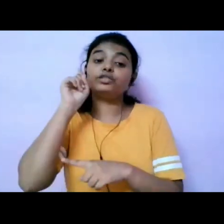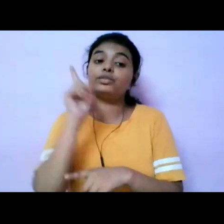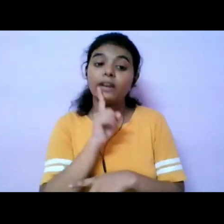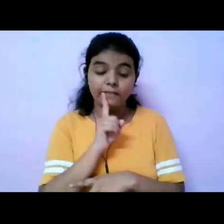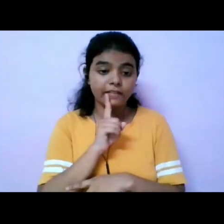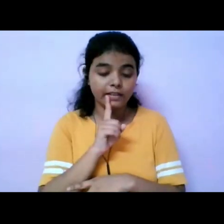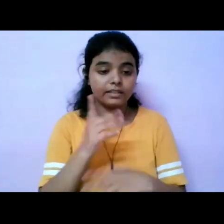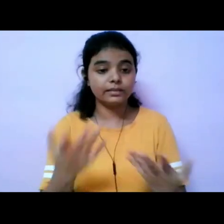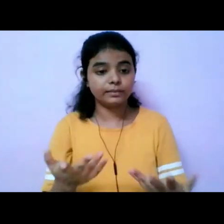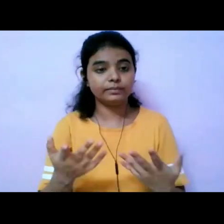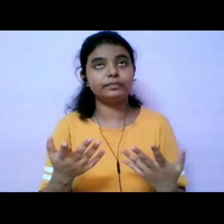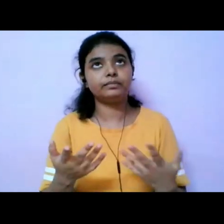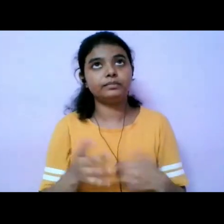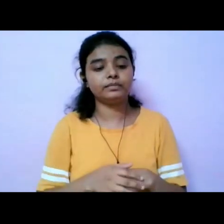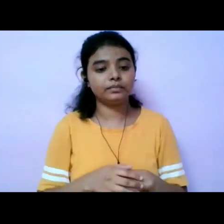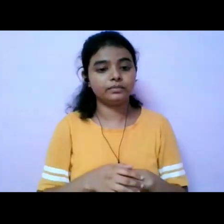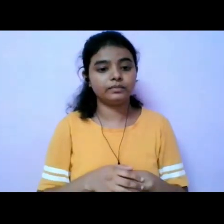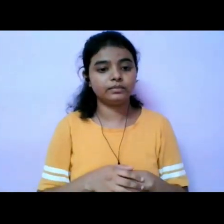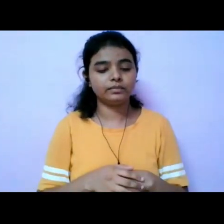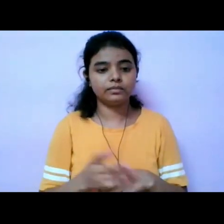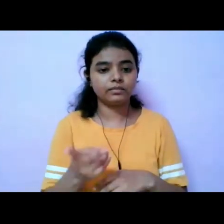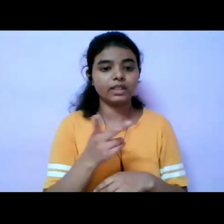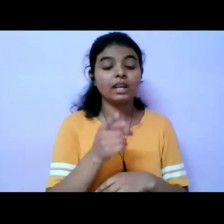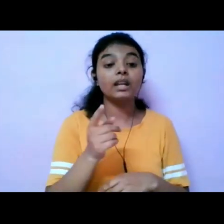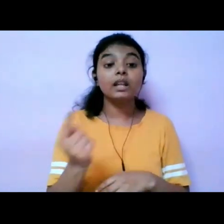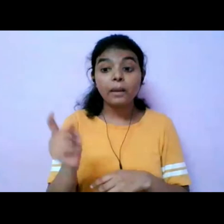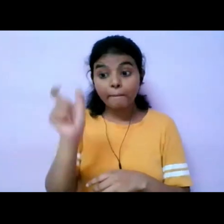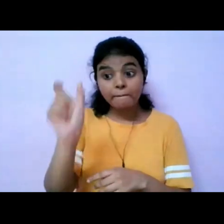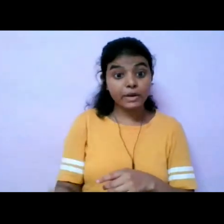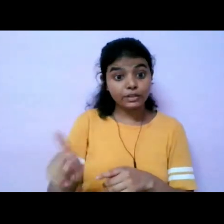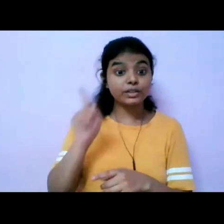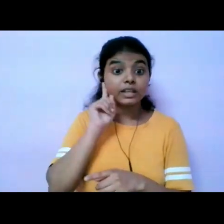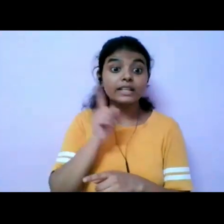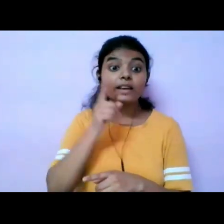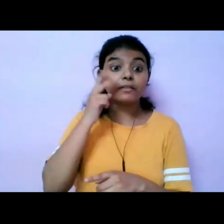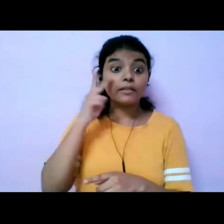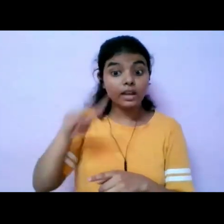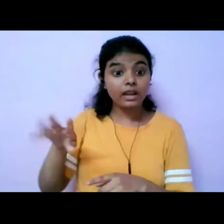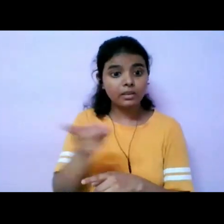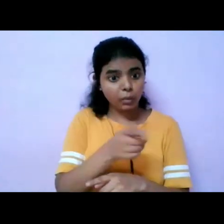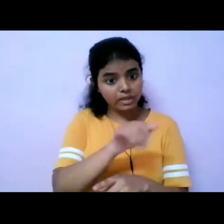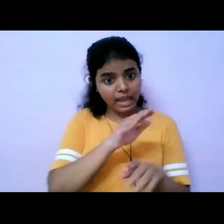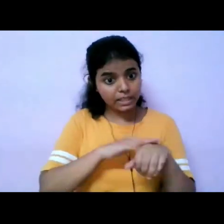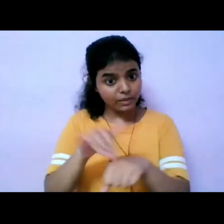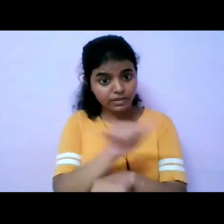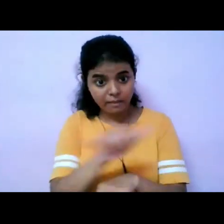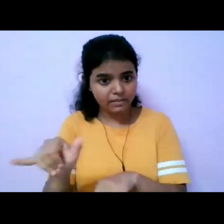right? No two people who are blind or deaf experience that in the same way. So